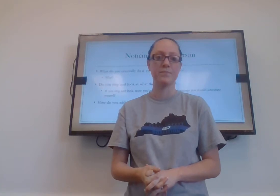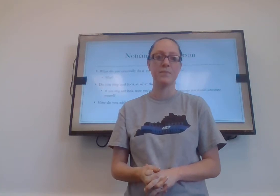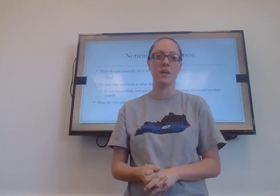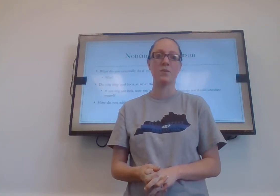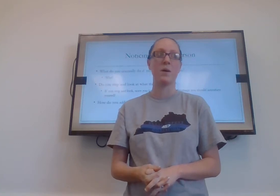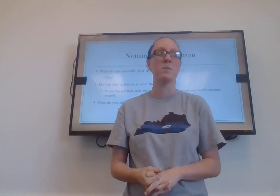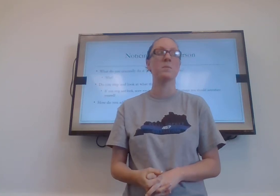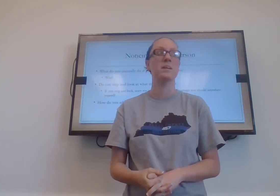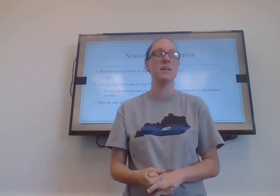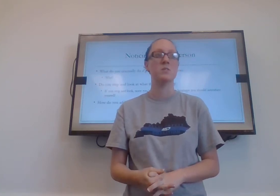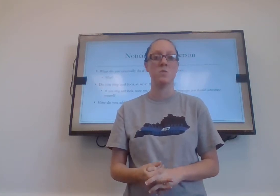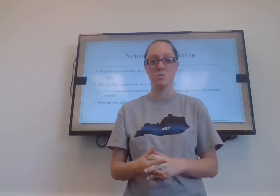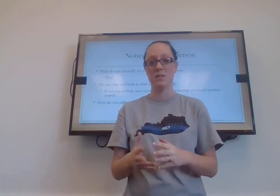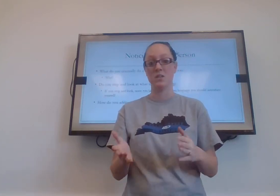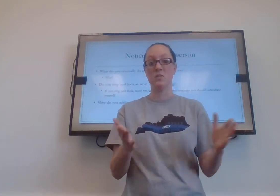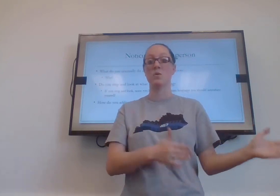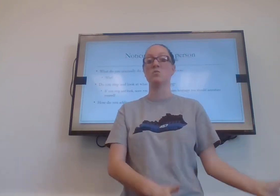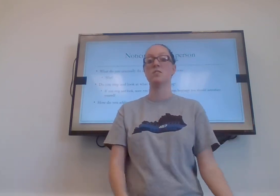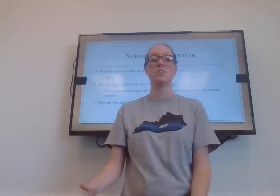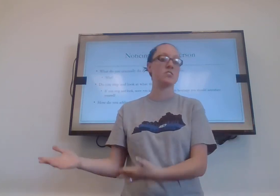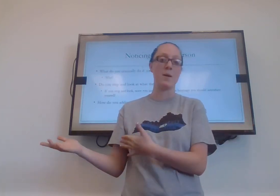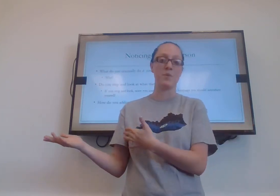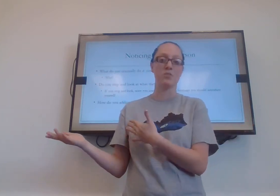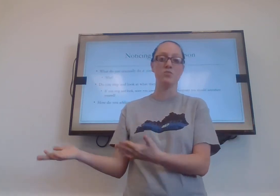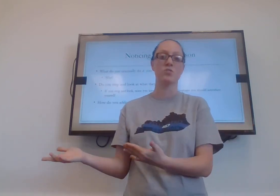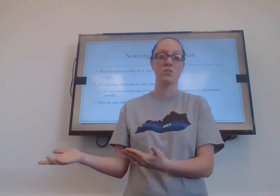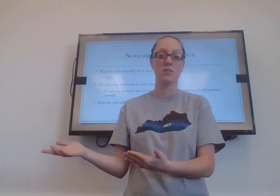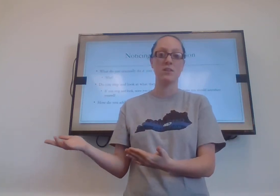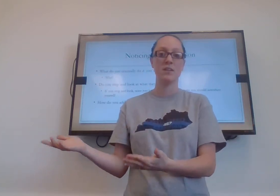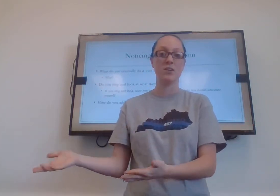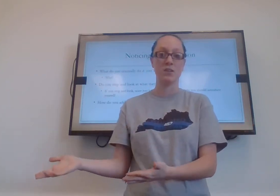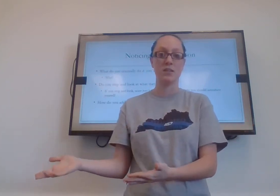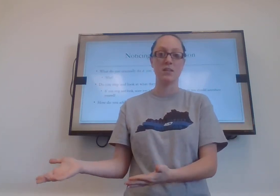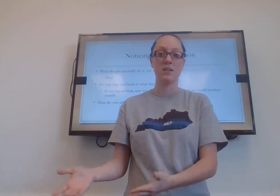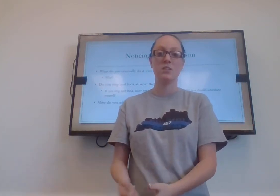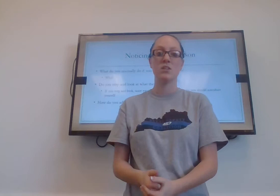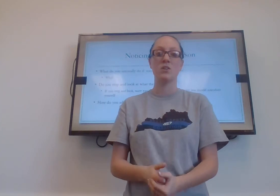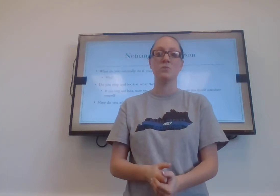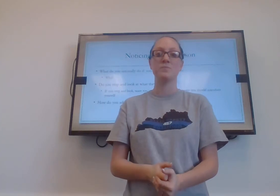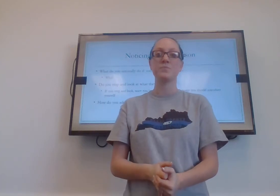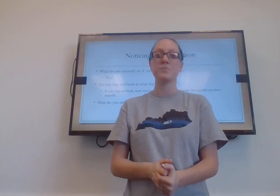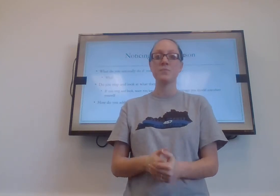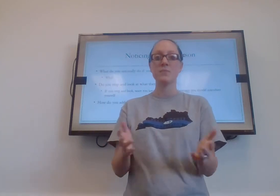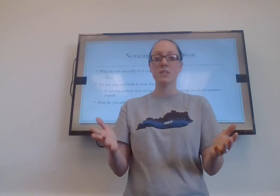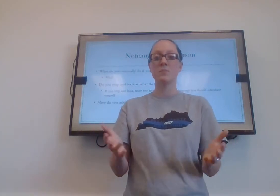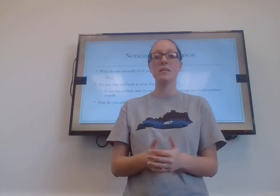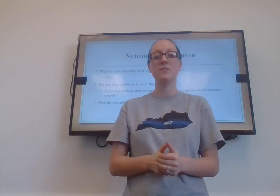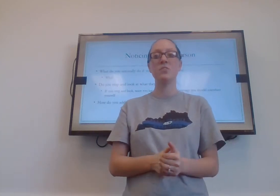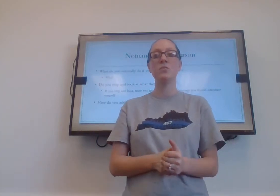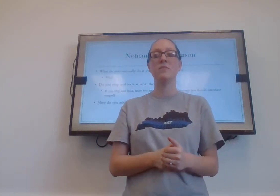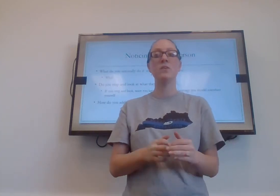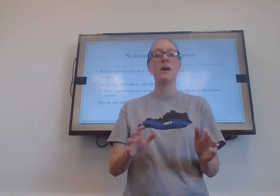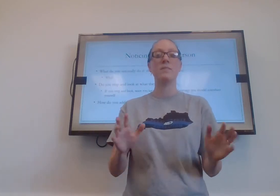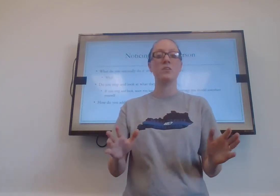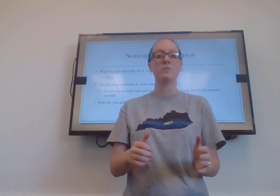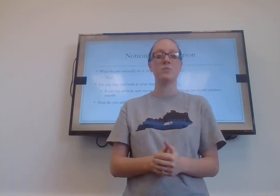They are probably supposed to be a hearing person that just happened to lose their hearing. So, but if you have a good